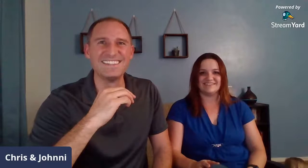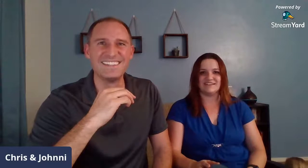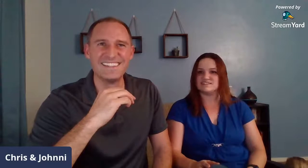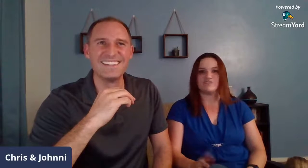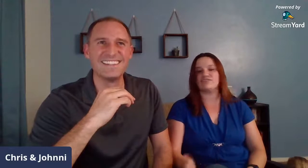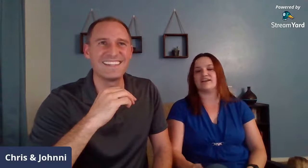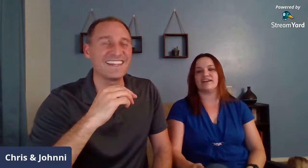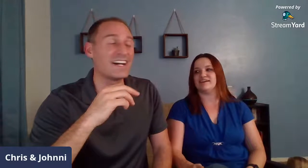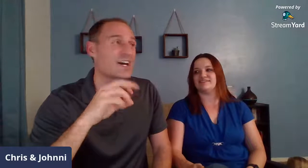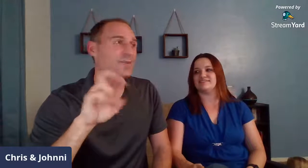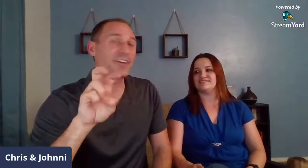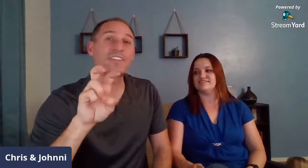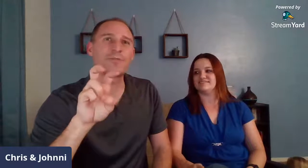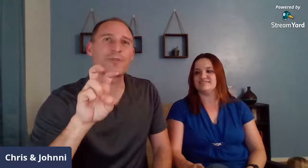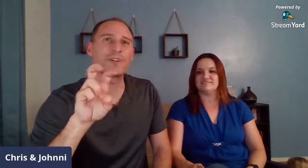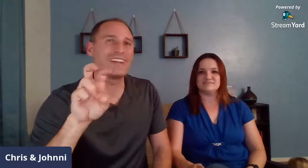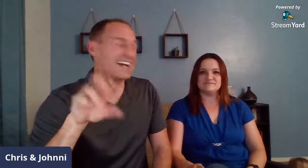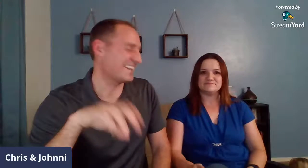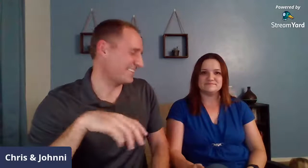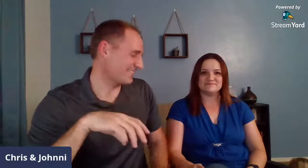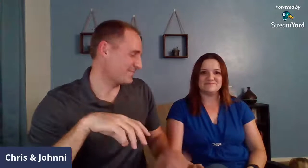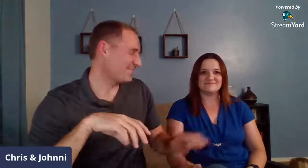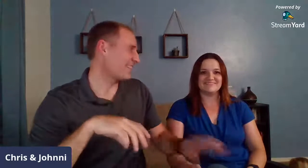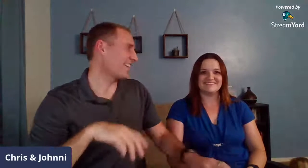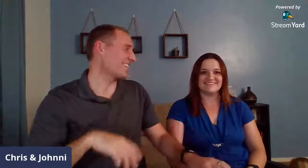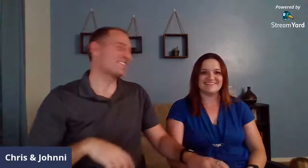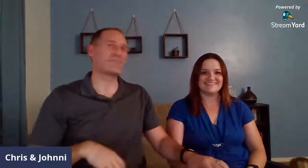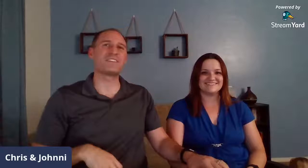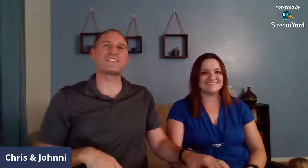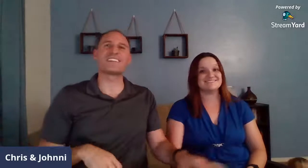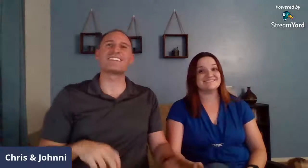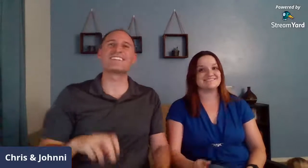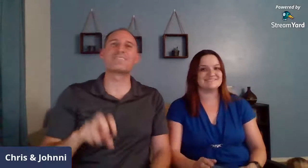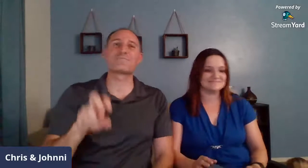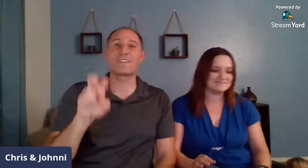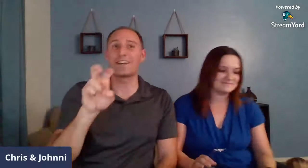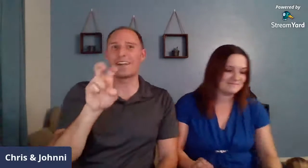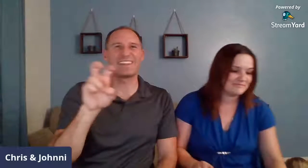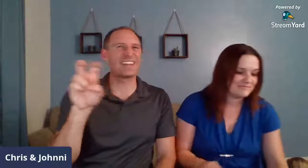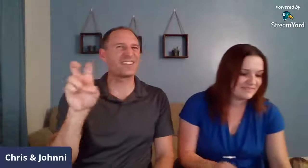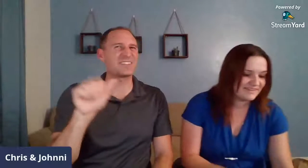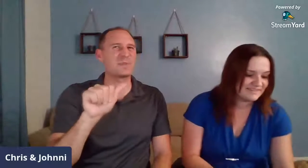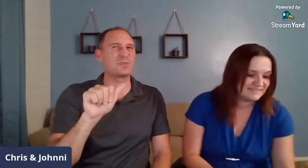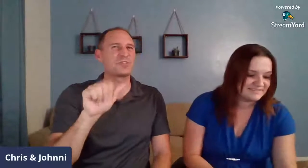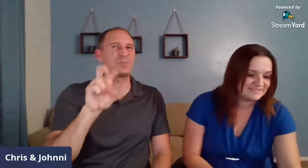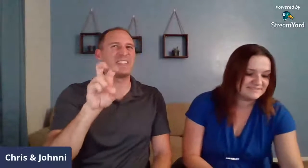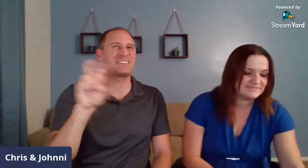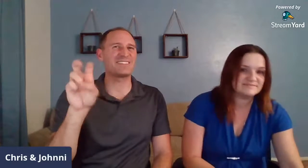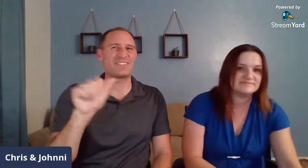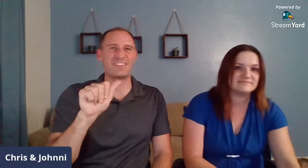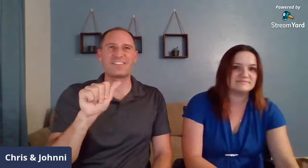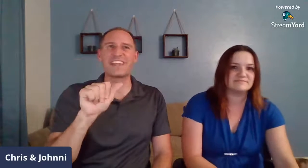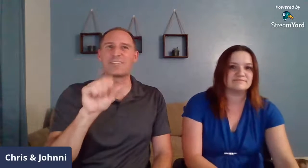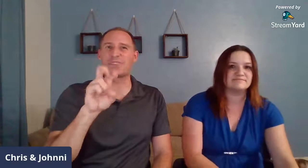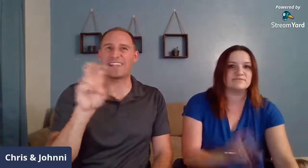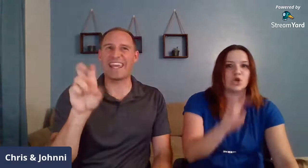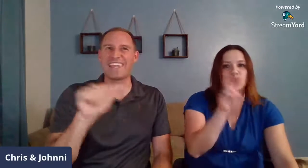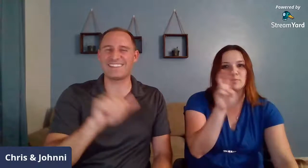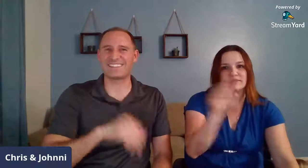It's not Friday Yeah, yet. there is one. I know. Friday nights are pizza night. I know some people will do pizza. We'll end it with an A. Oh, It's pizza.